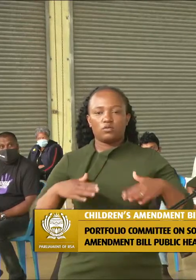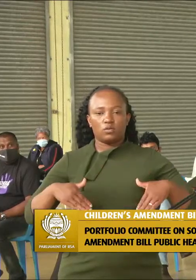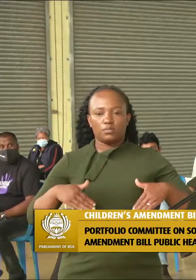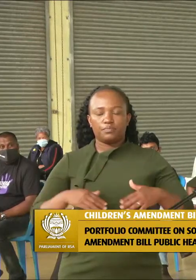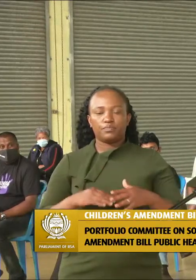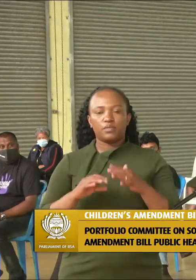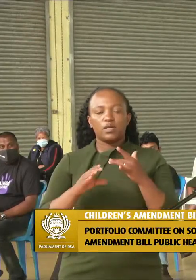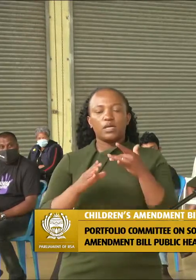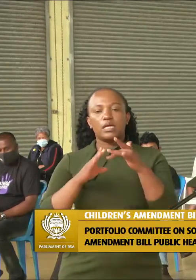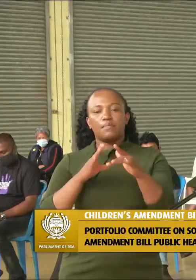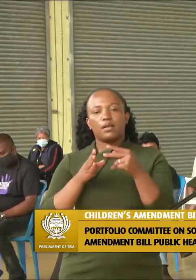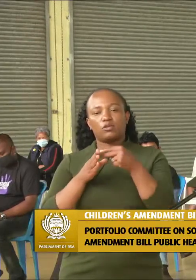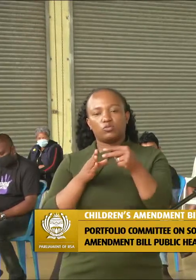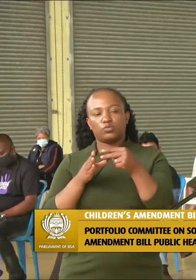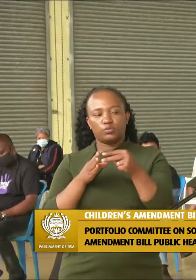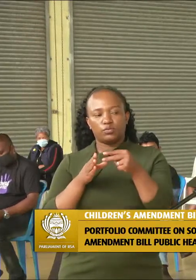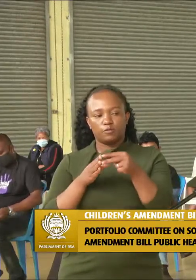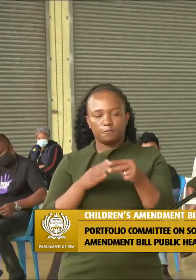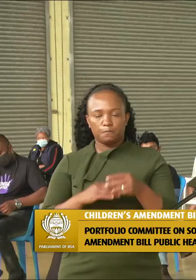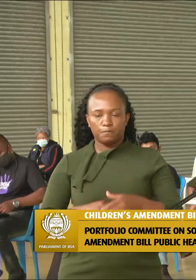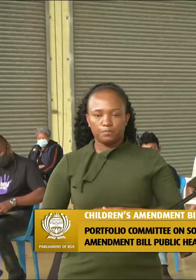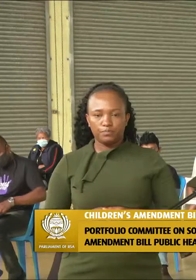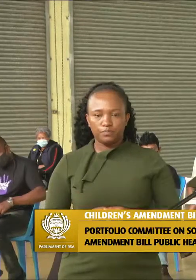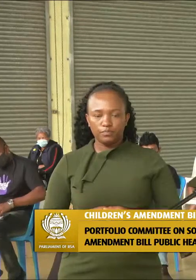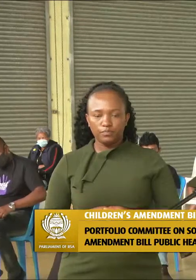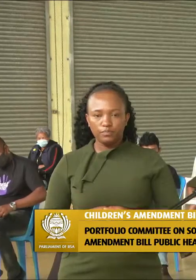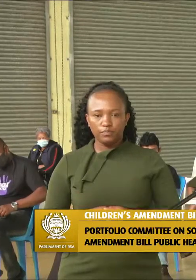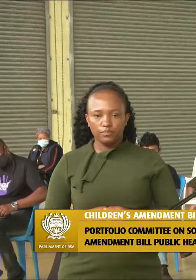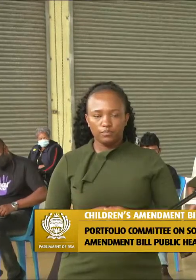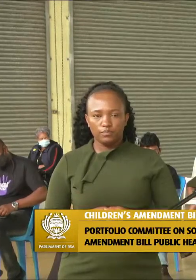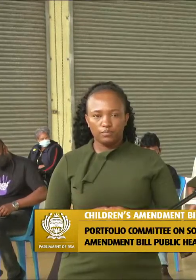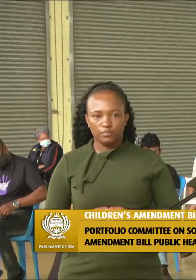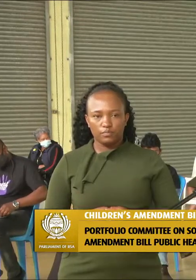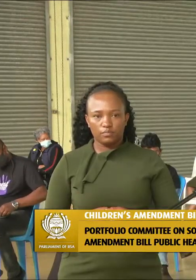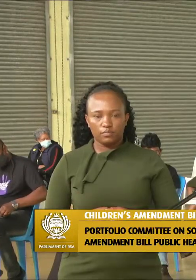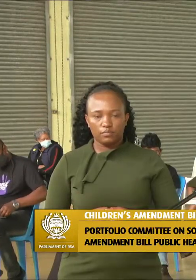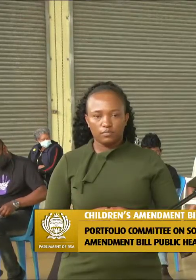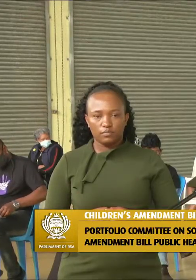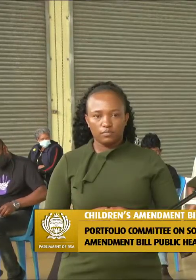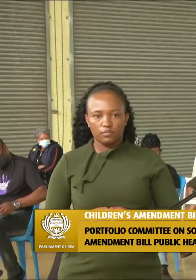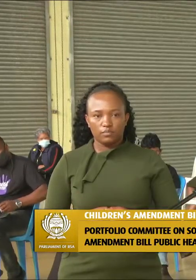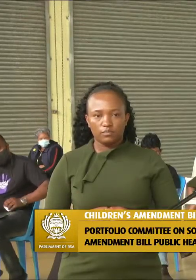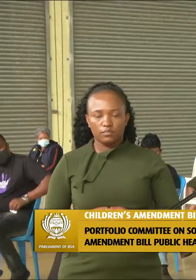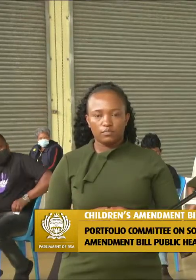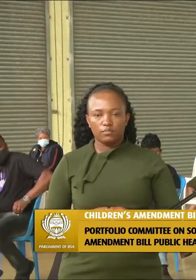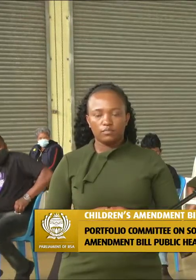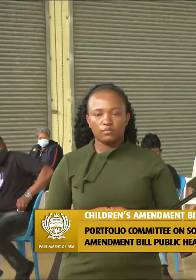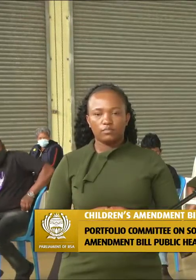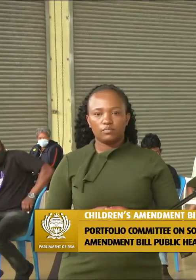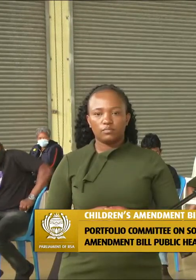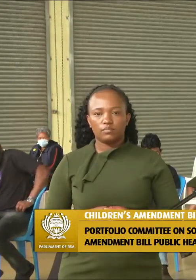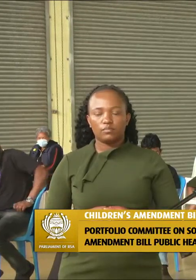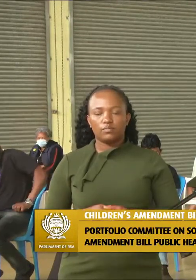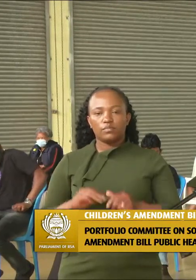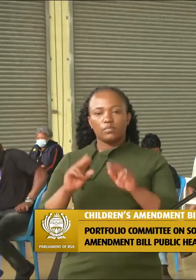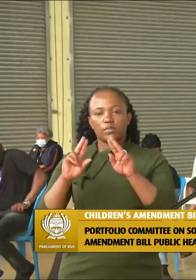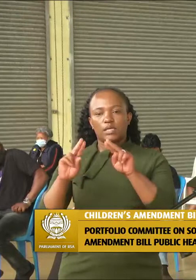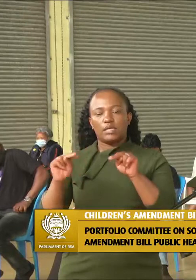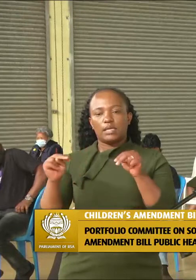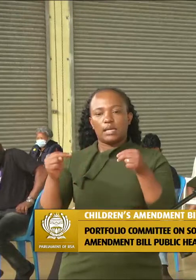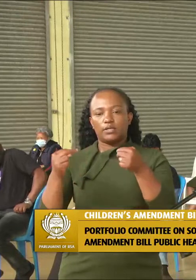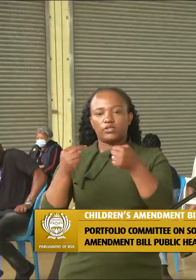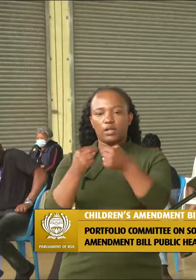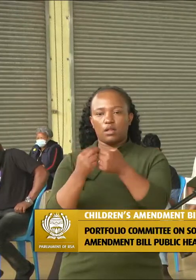address Email address ikheli email lithi National Office